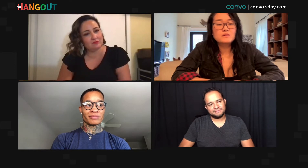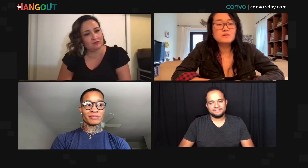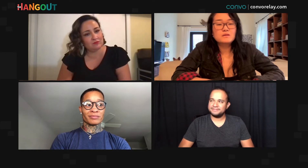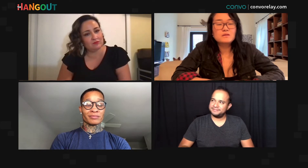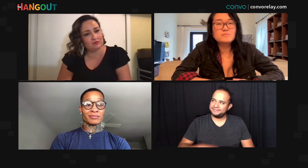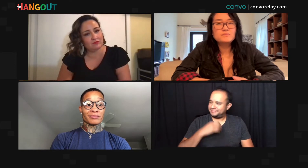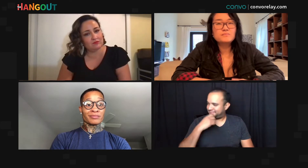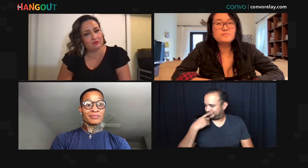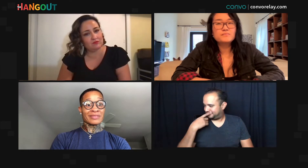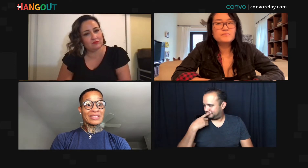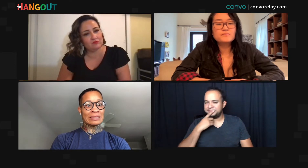journey like?